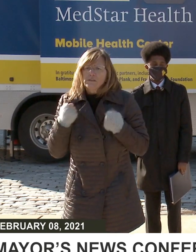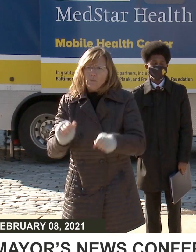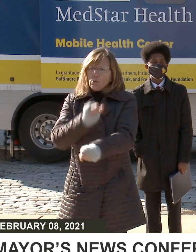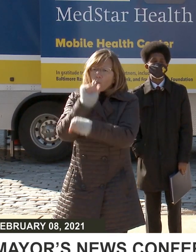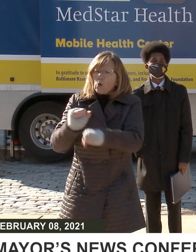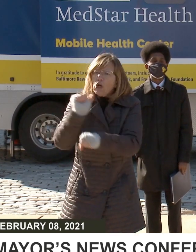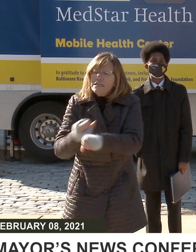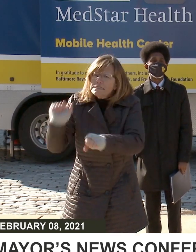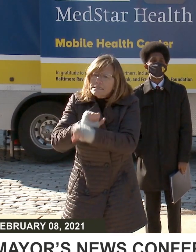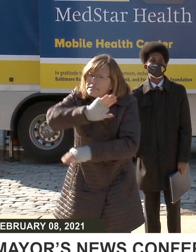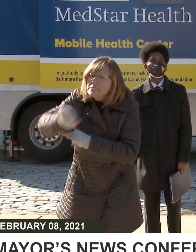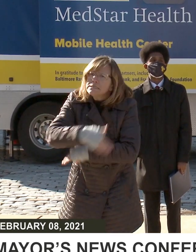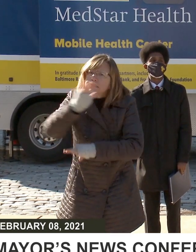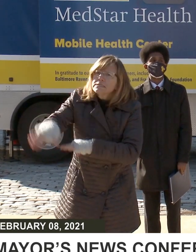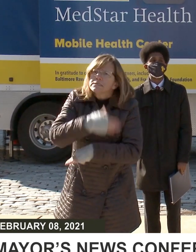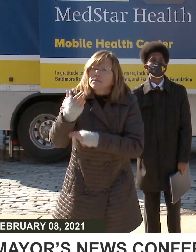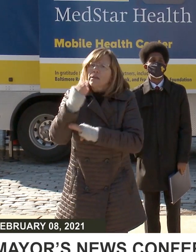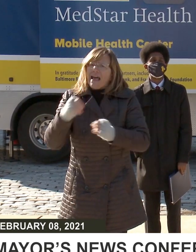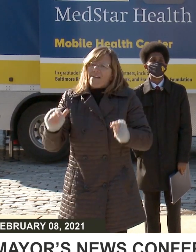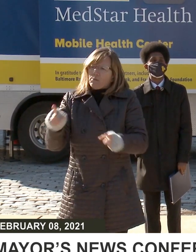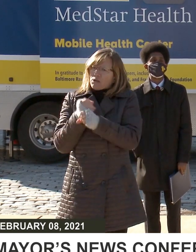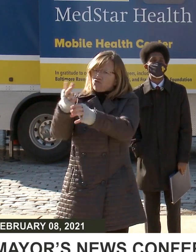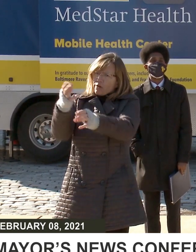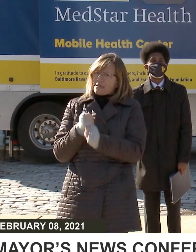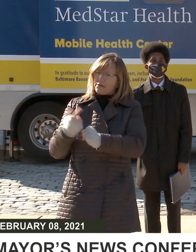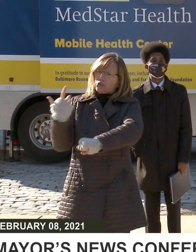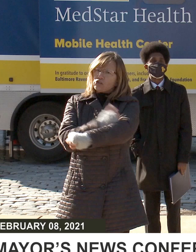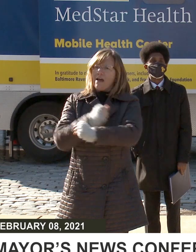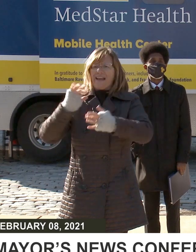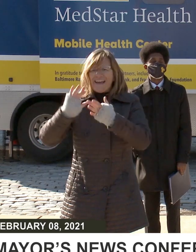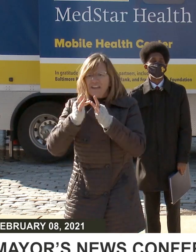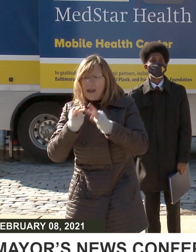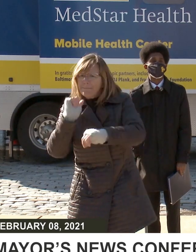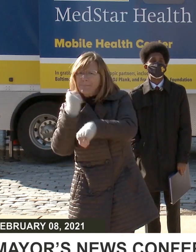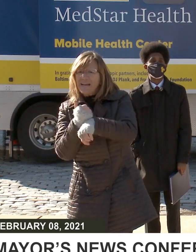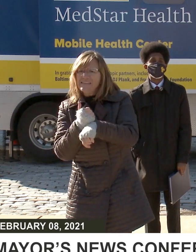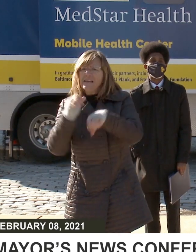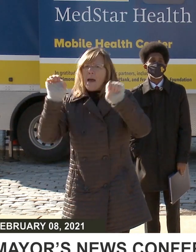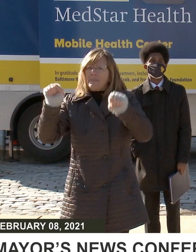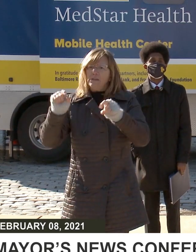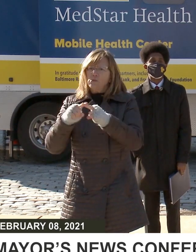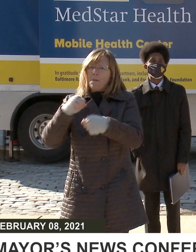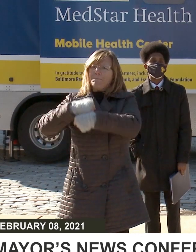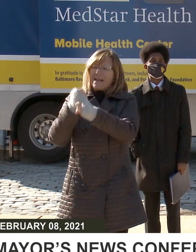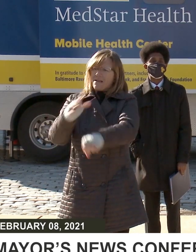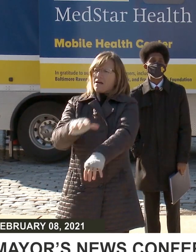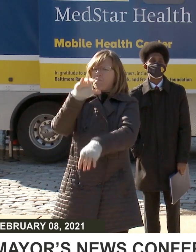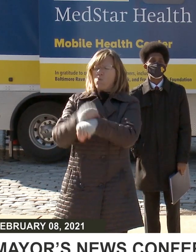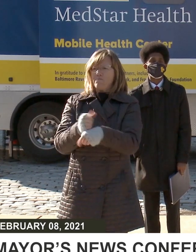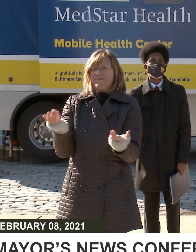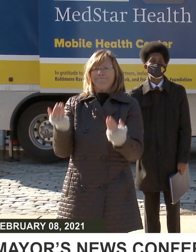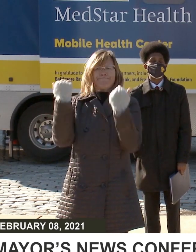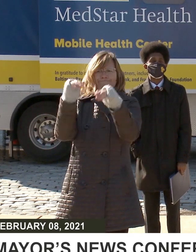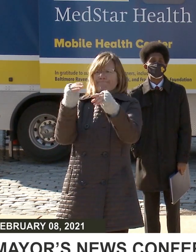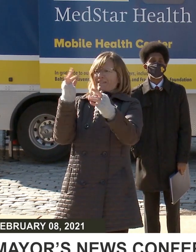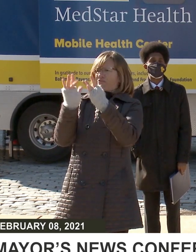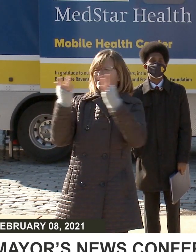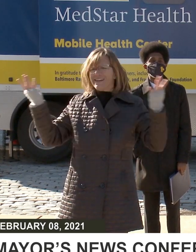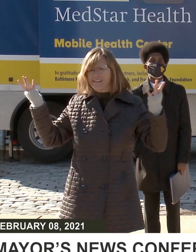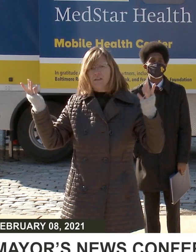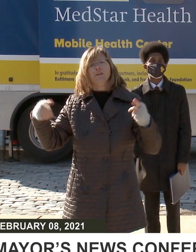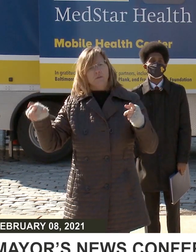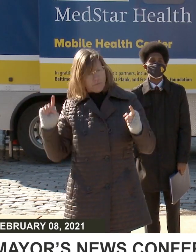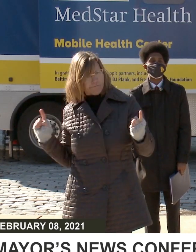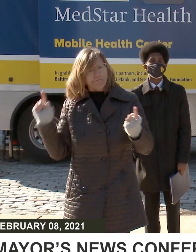create non-internet-based methods of appointments and create opportunities for those residents with mobility or transportation concerns so that they can